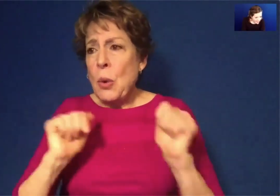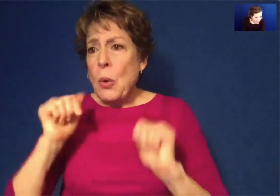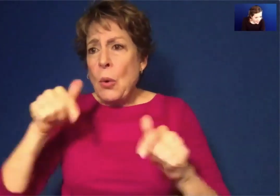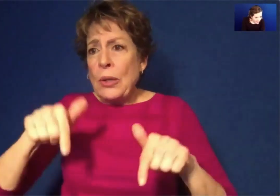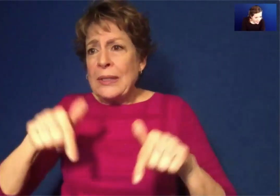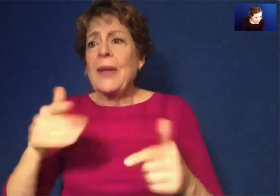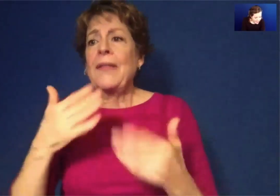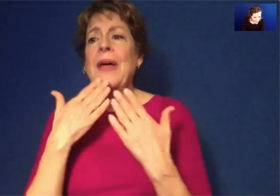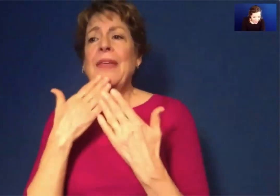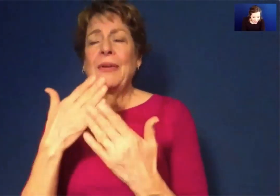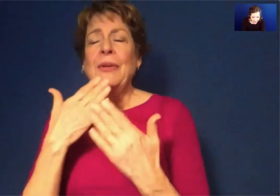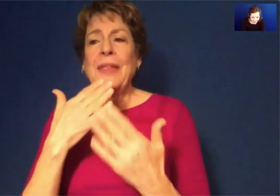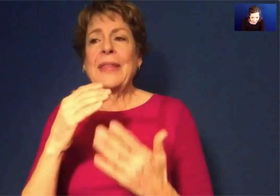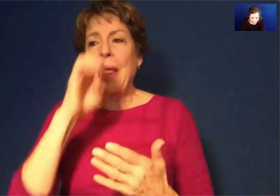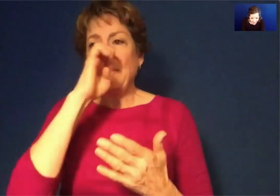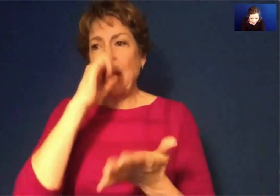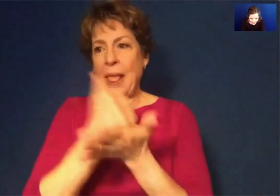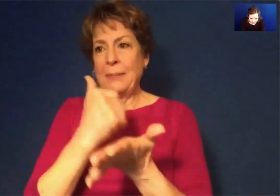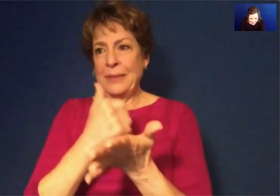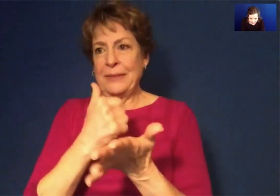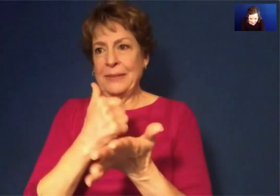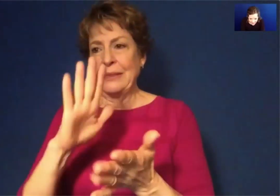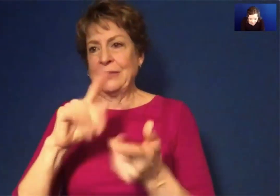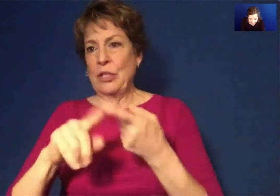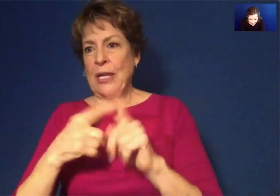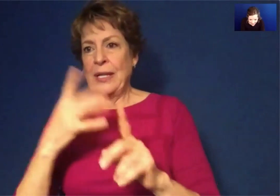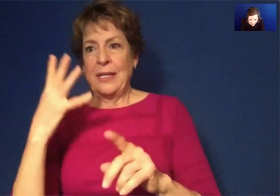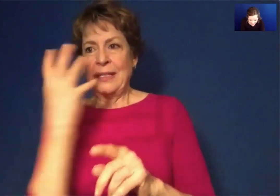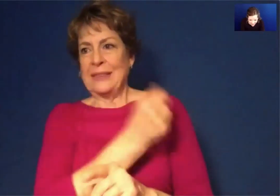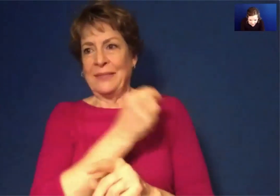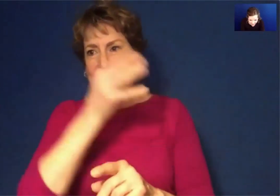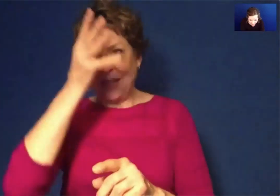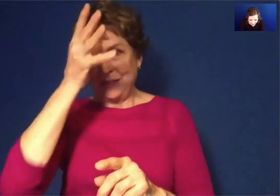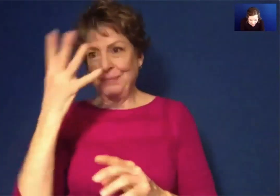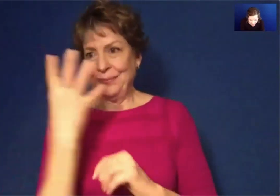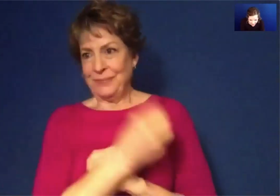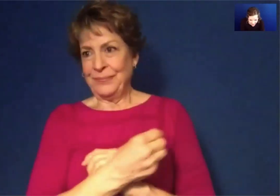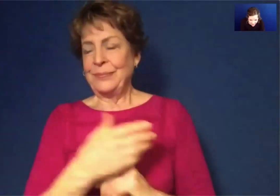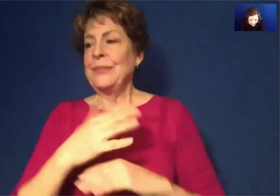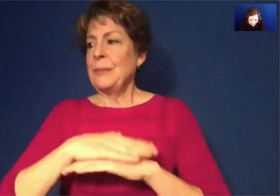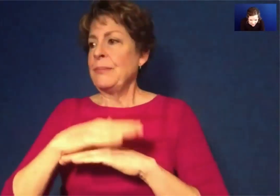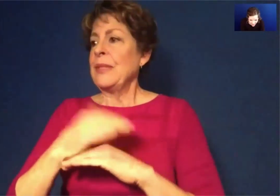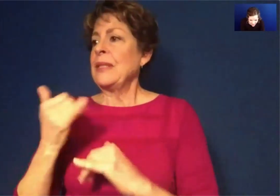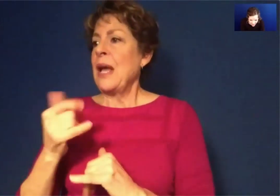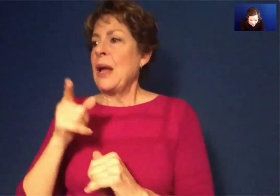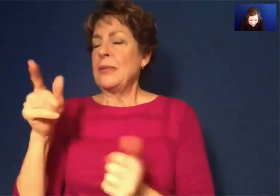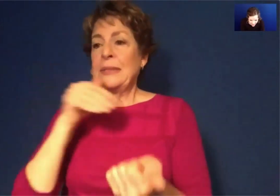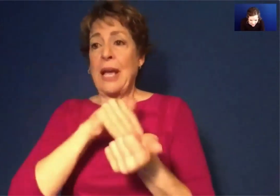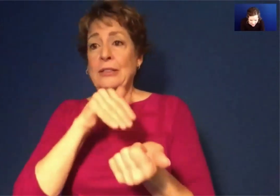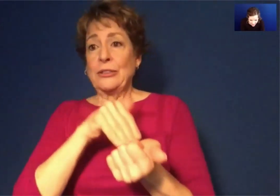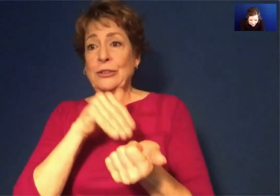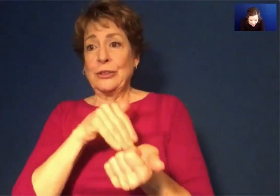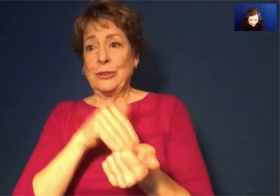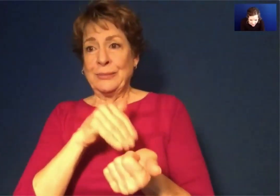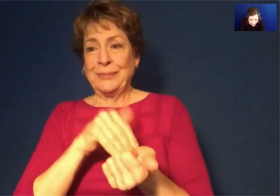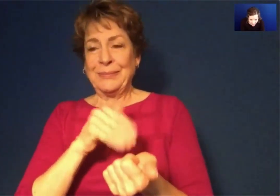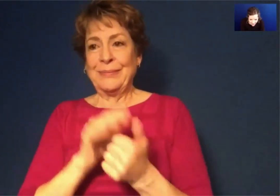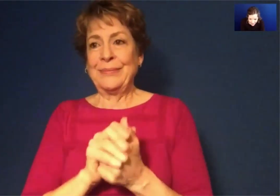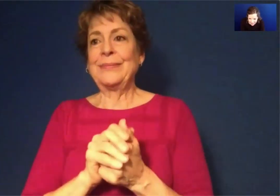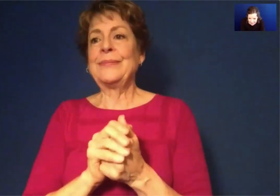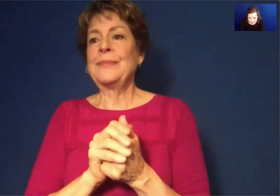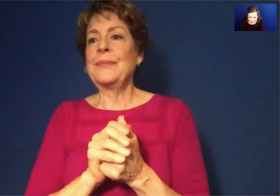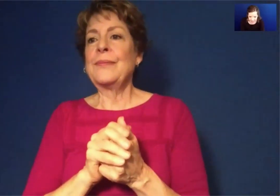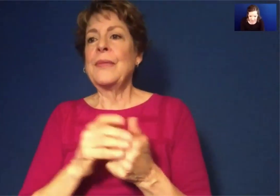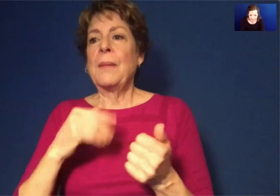actually go have breakfast while you introduce the show, please? Of course you can, Elmo. Okay, thank you. Yeah, Elmo helps